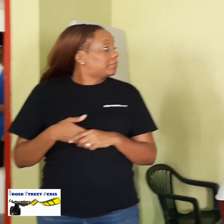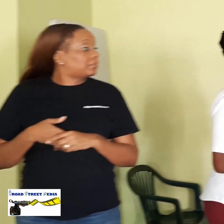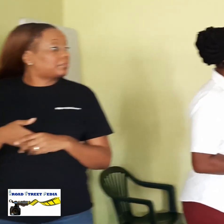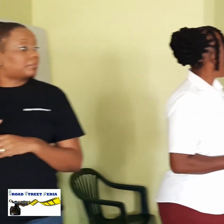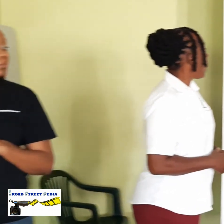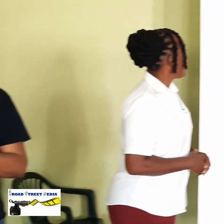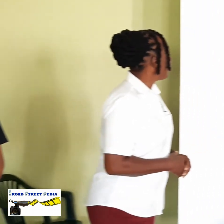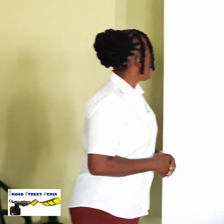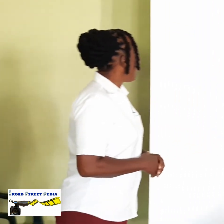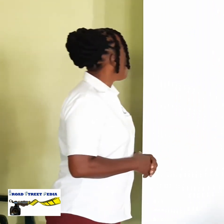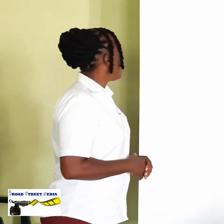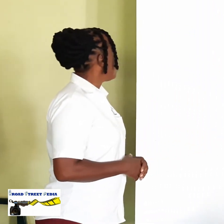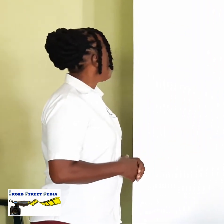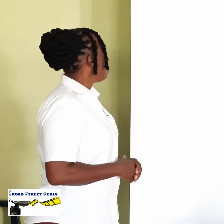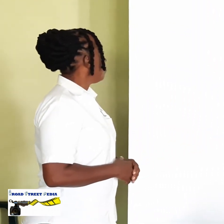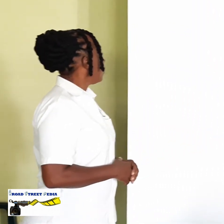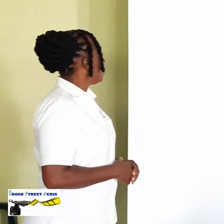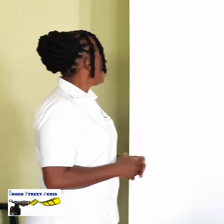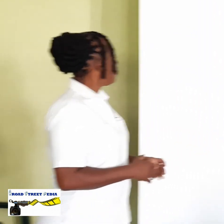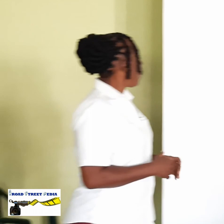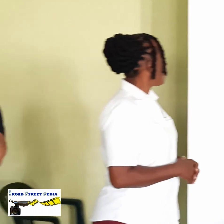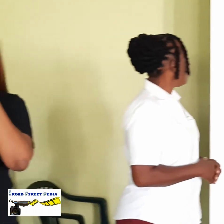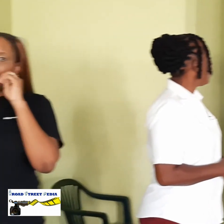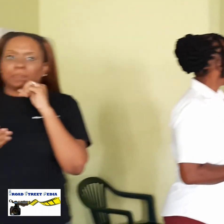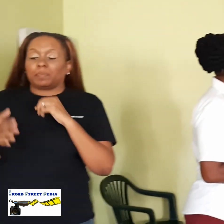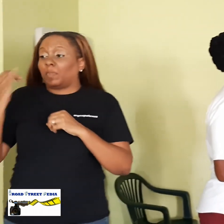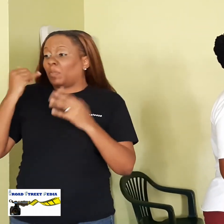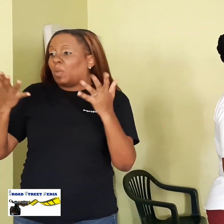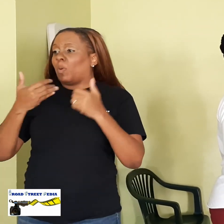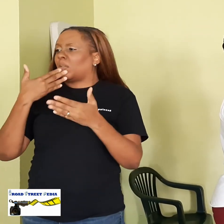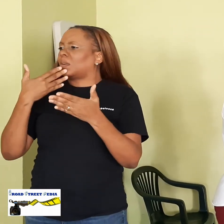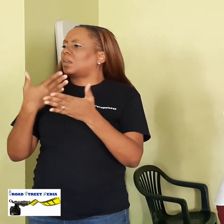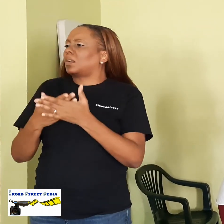And to have harvesting of good produce